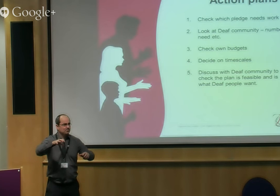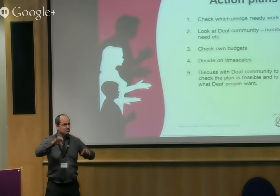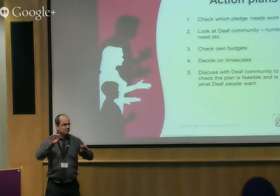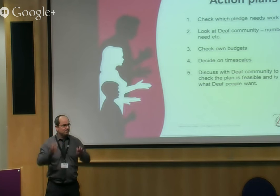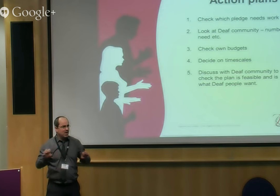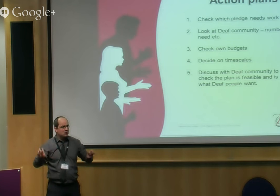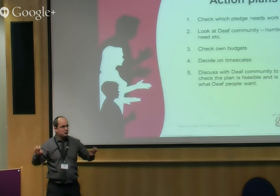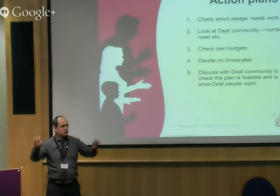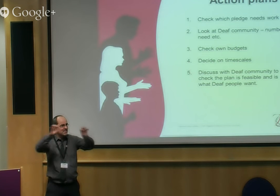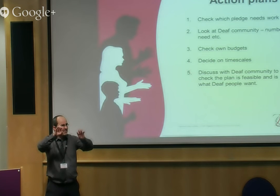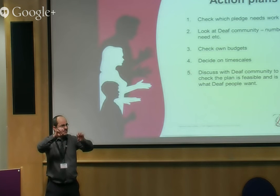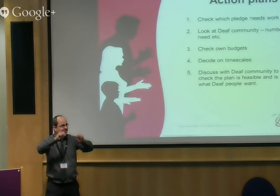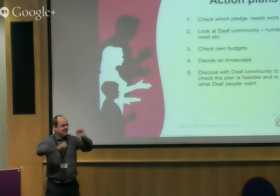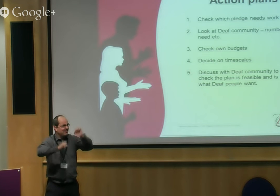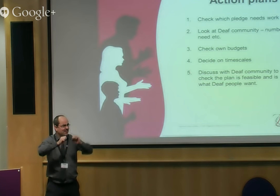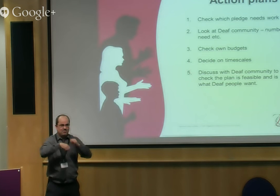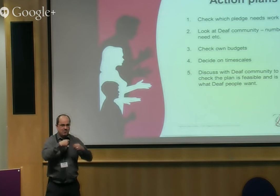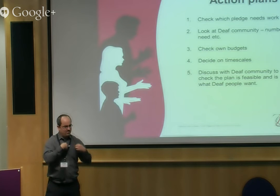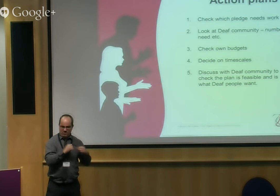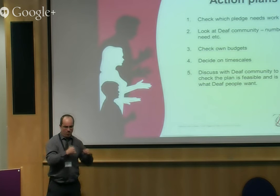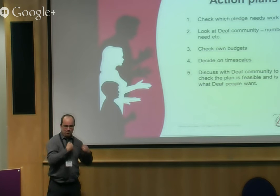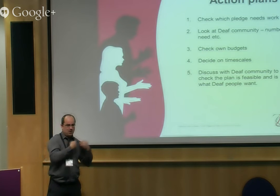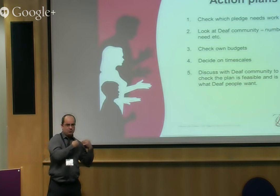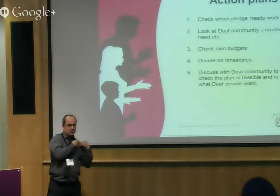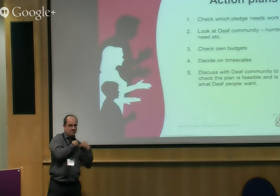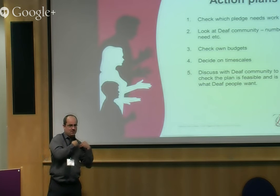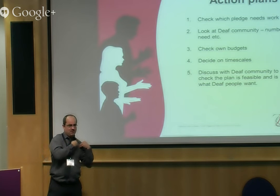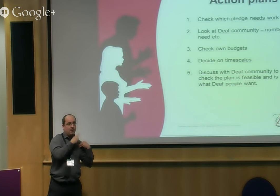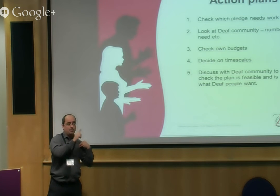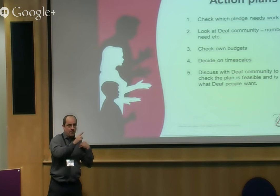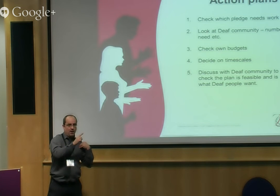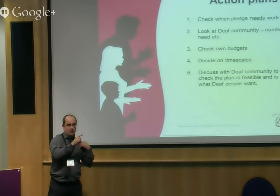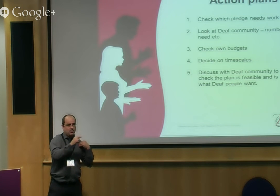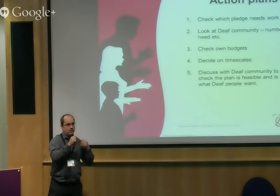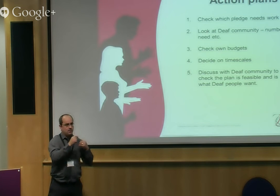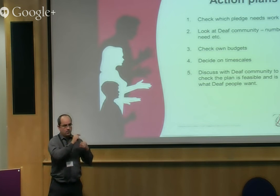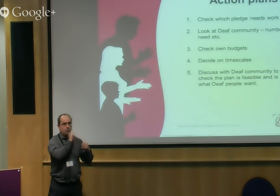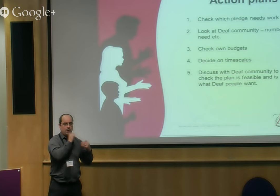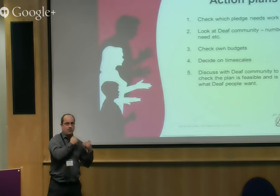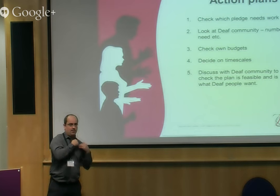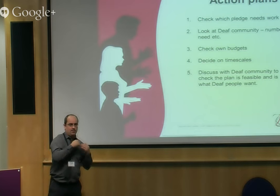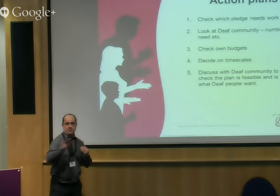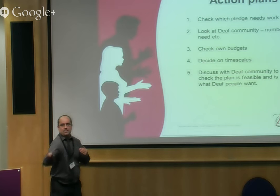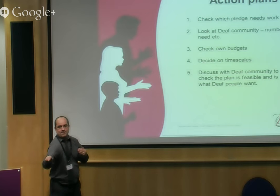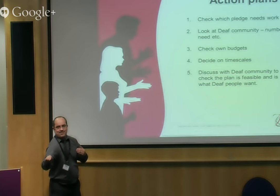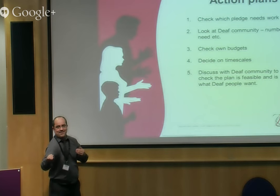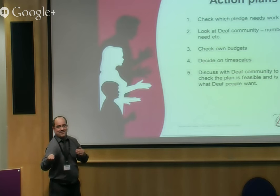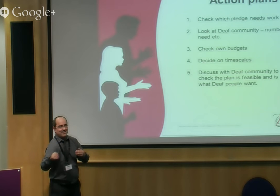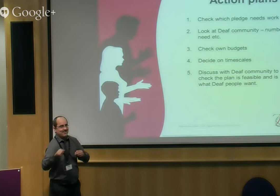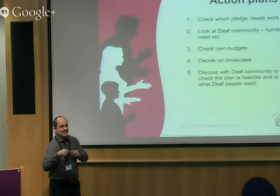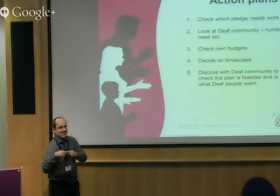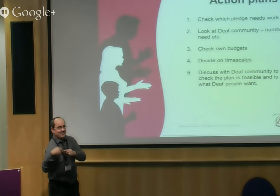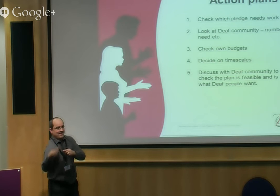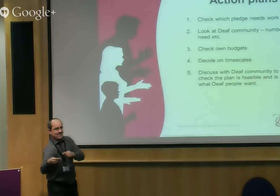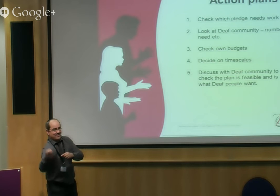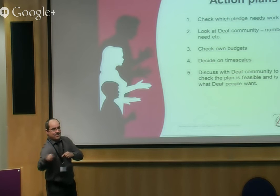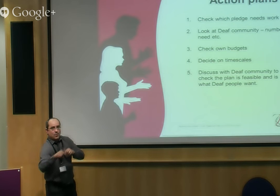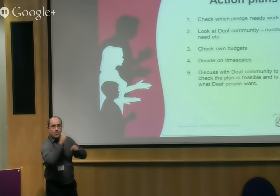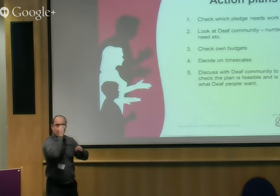because they're the things that we're responsible for in our structure. We're not responsible for the other things. They're outside of our jurisdiction, but we